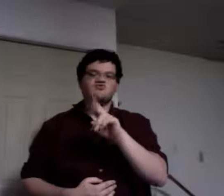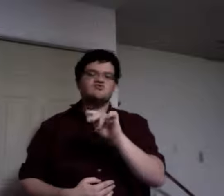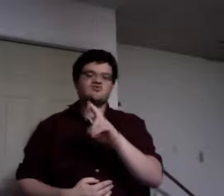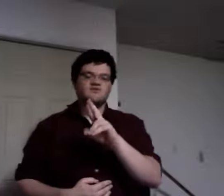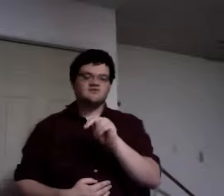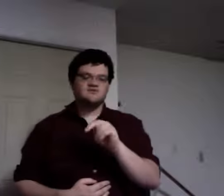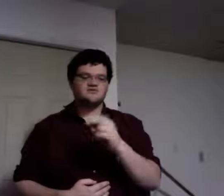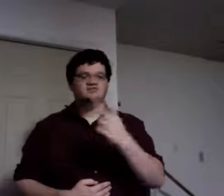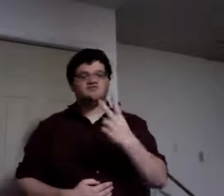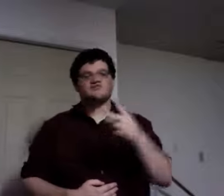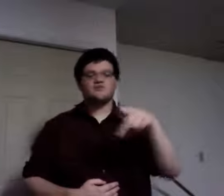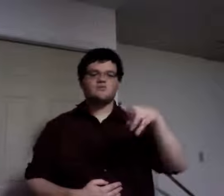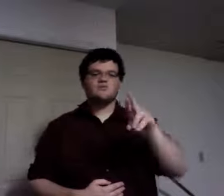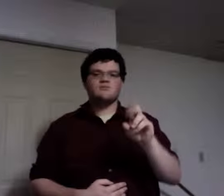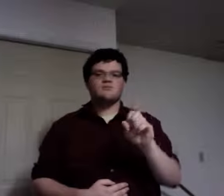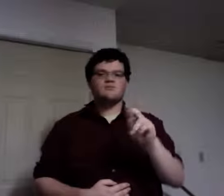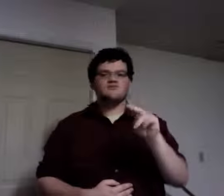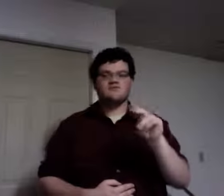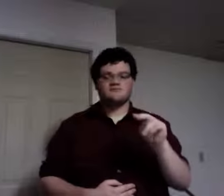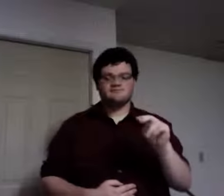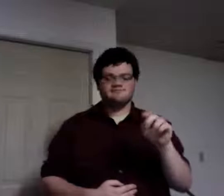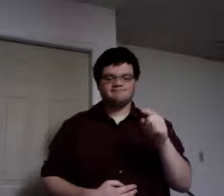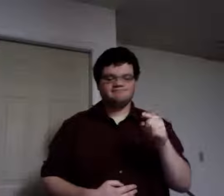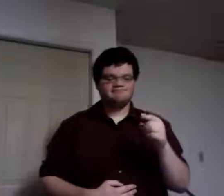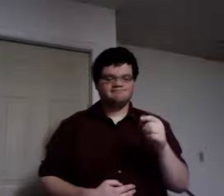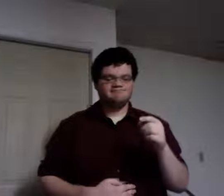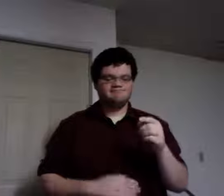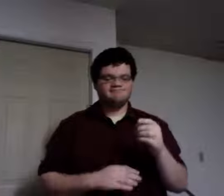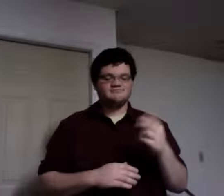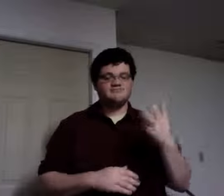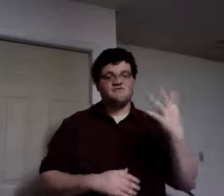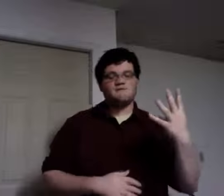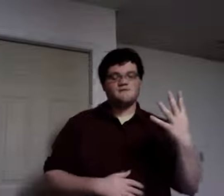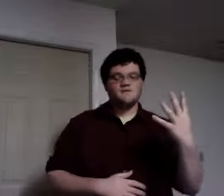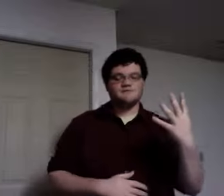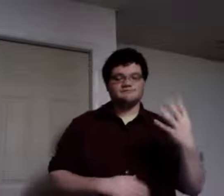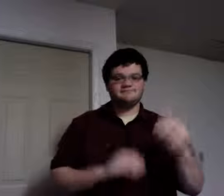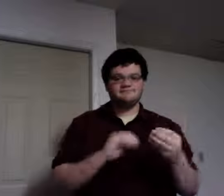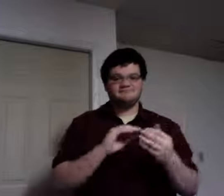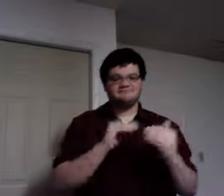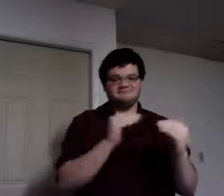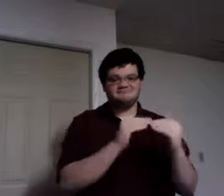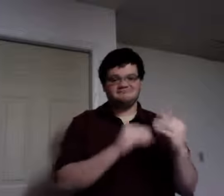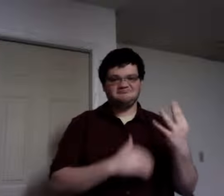energy because the atomic mass of the helium that gets produced is slightly lower than 4